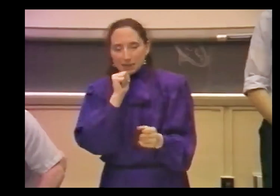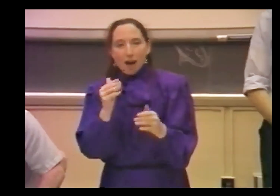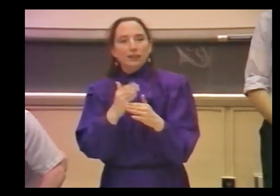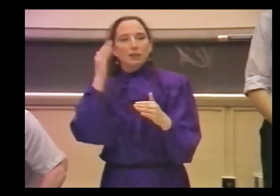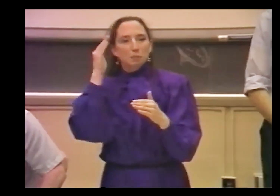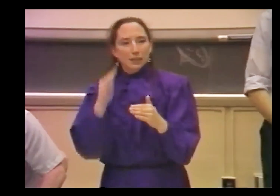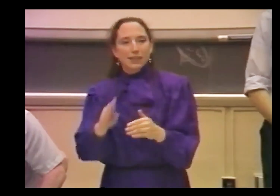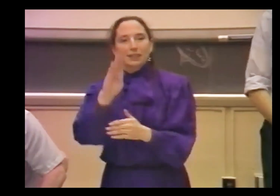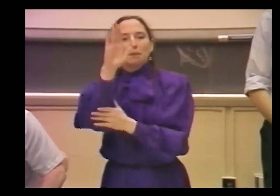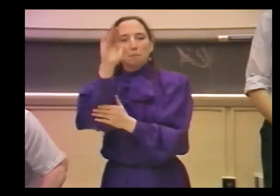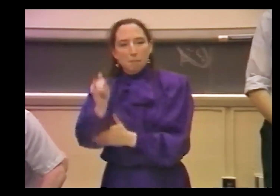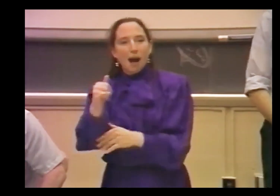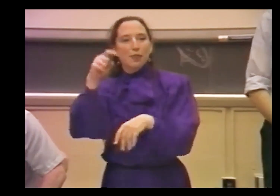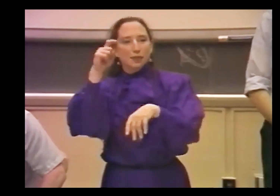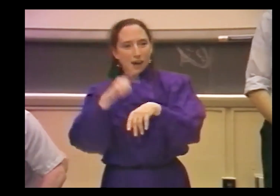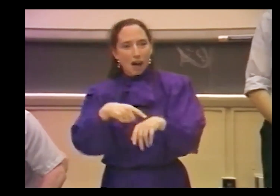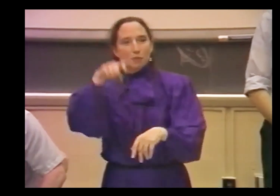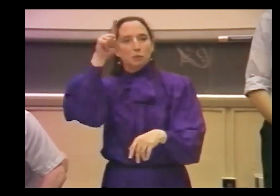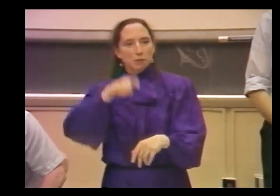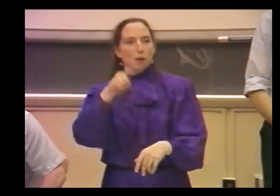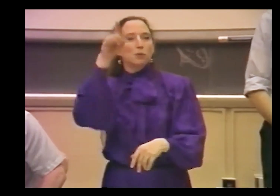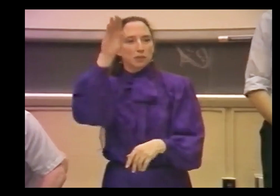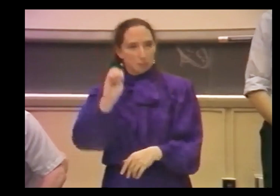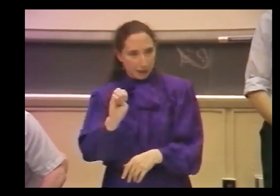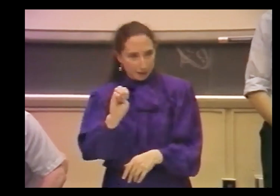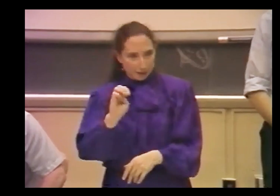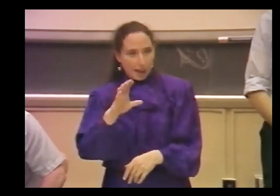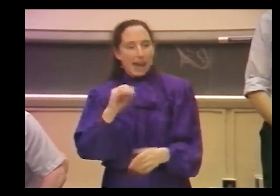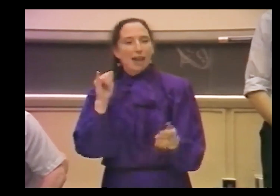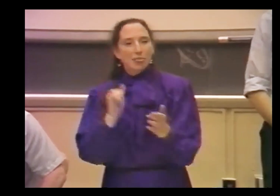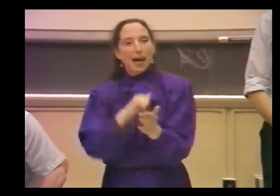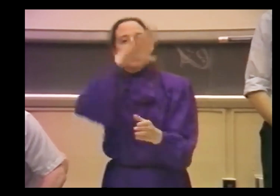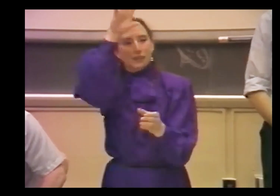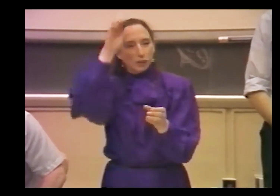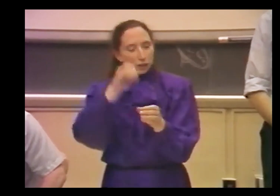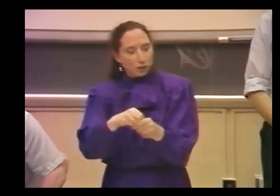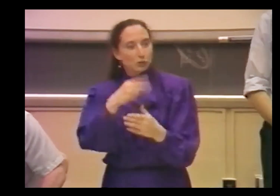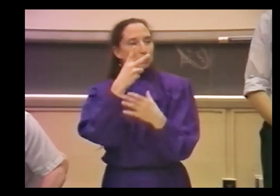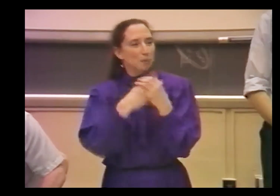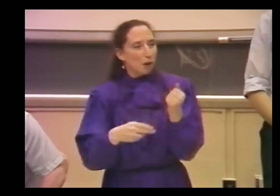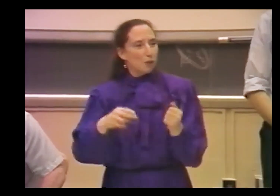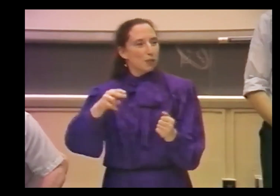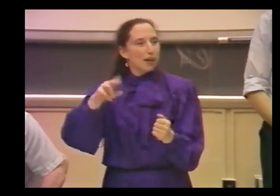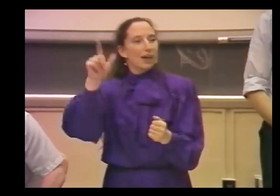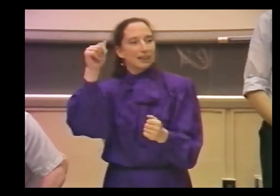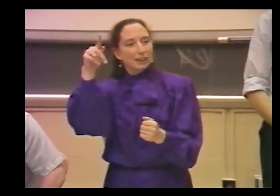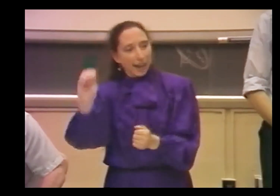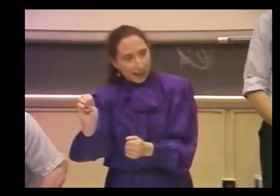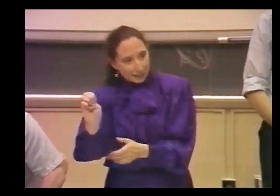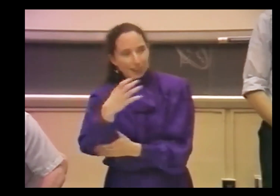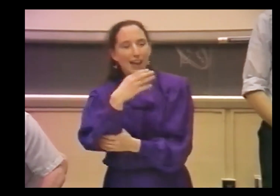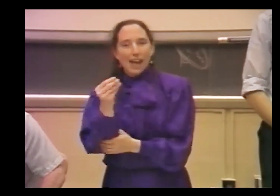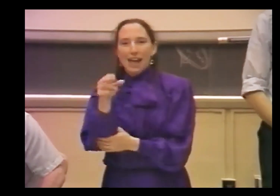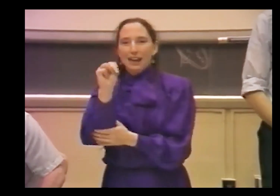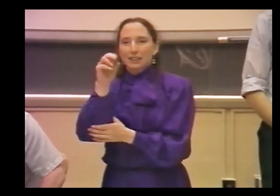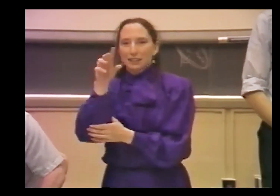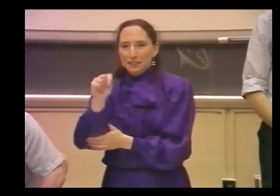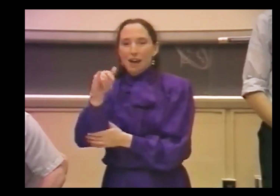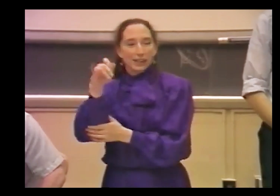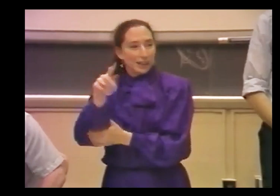not completed by the time it was supposed to be. And that includes both late and not